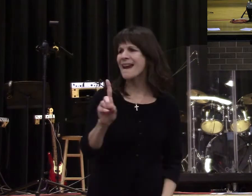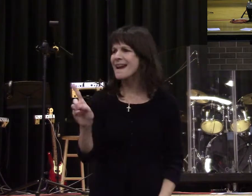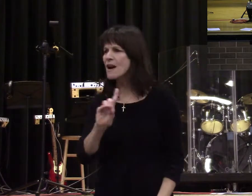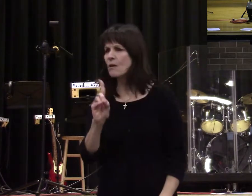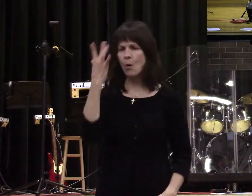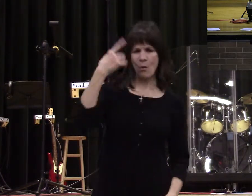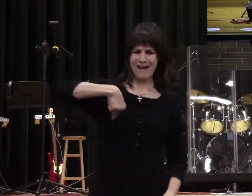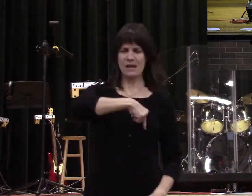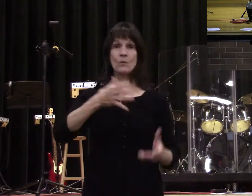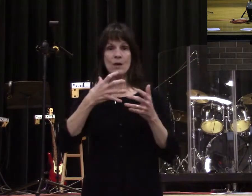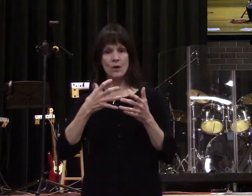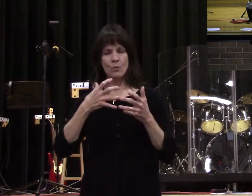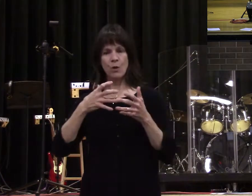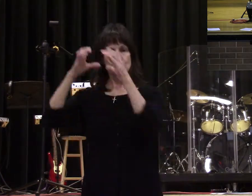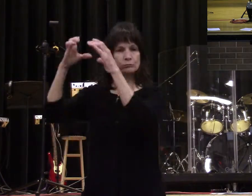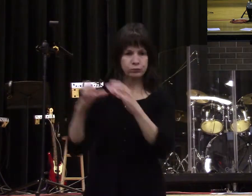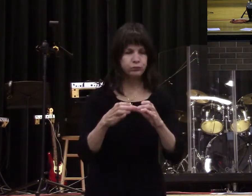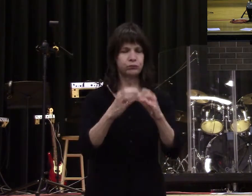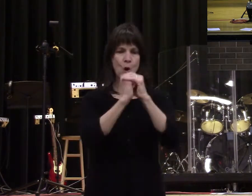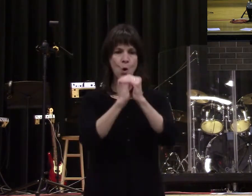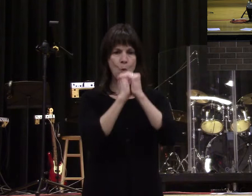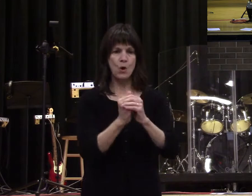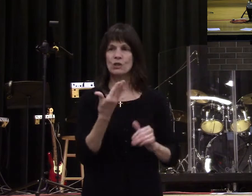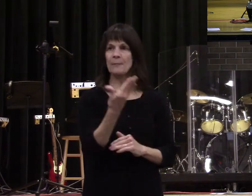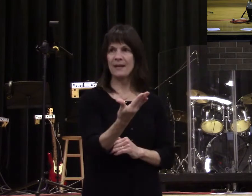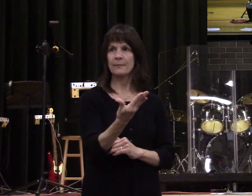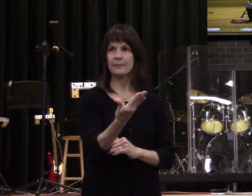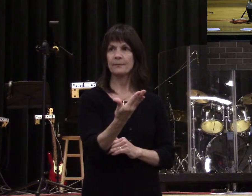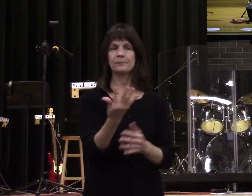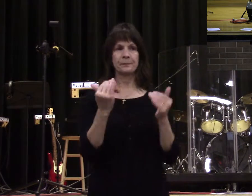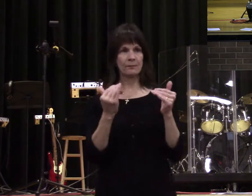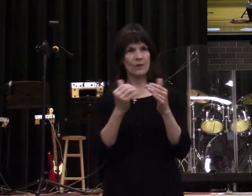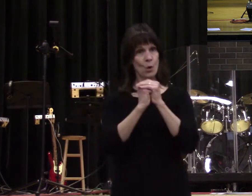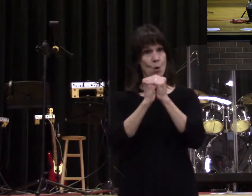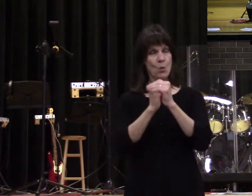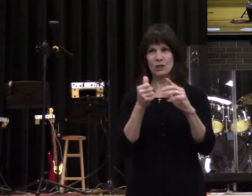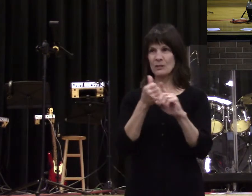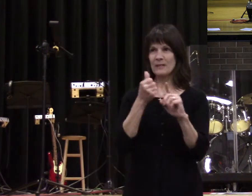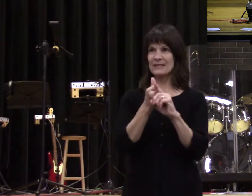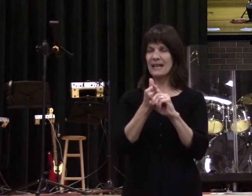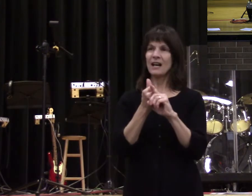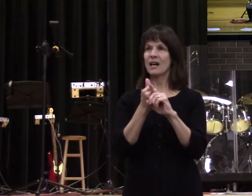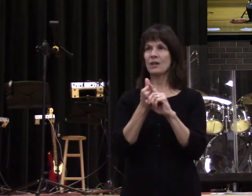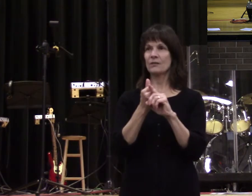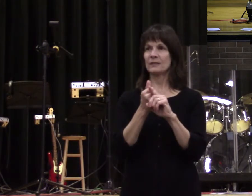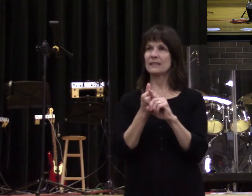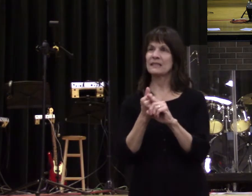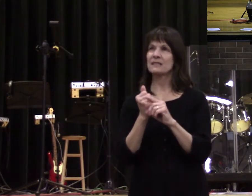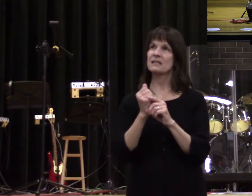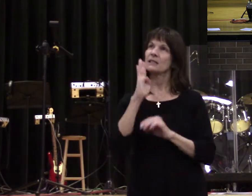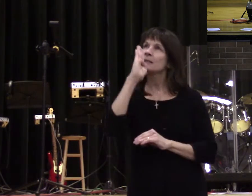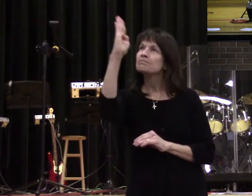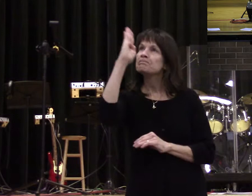I want to share a few things. That worship is very personal, and it goes deep to the heart of who the